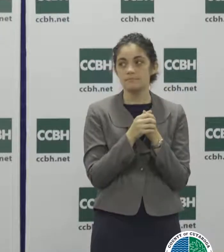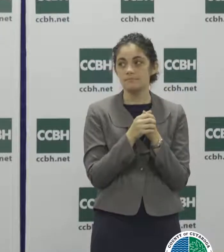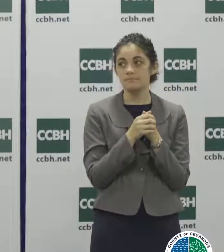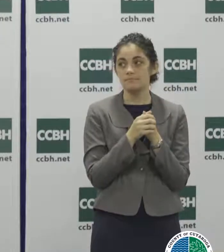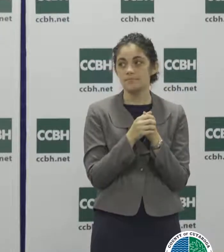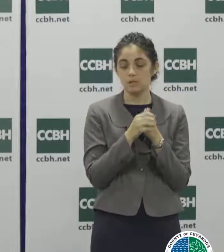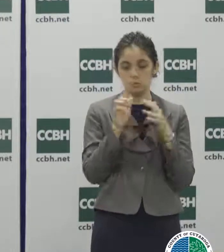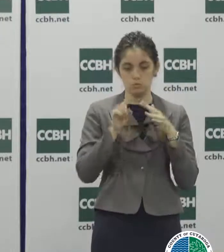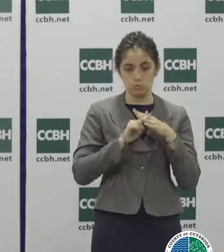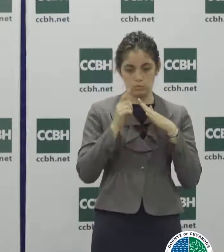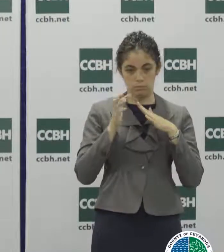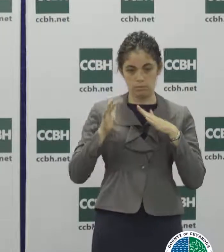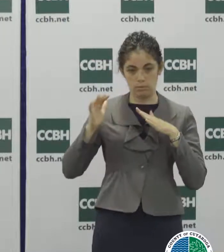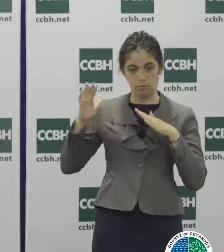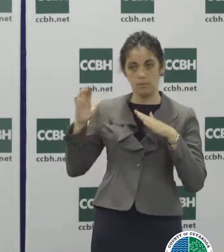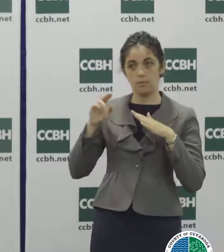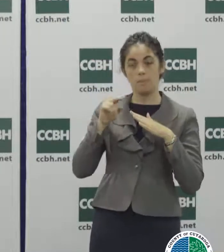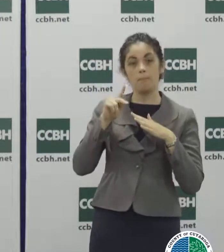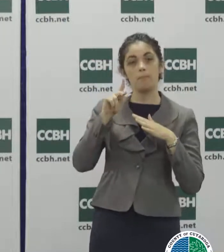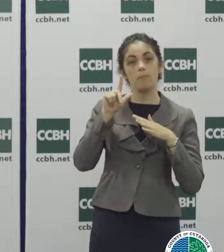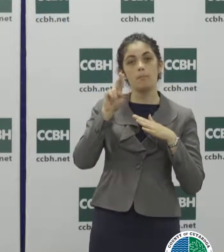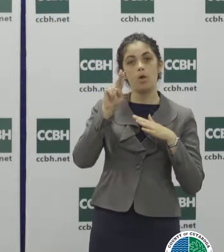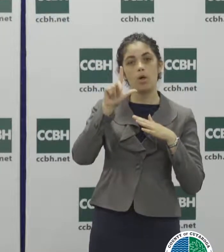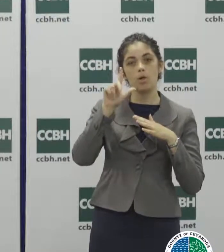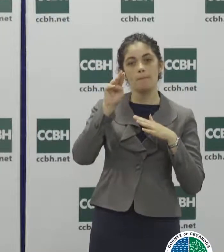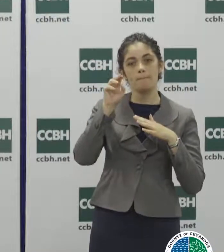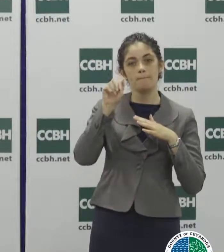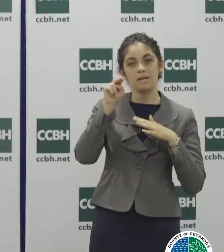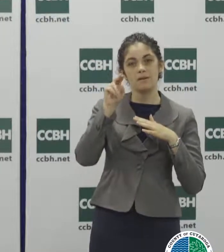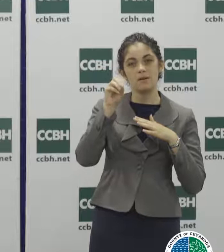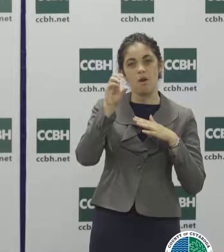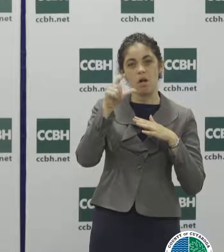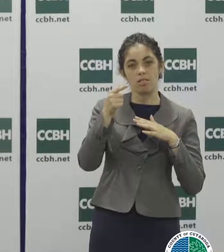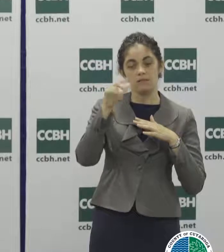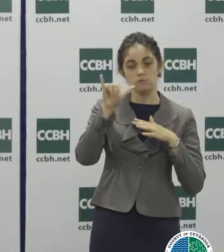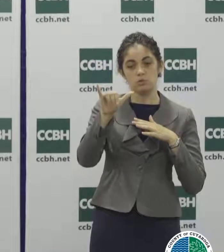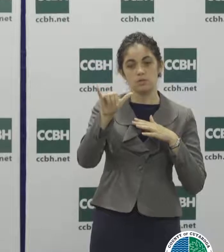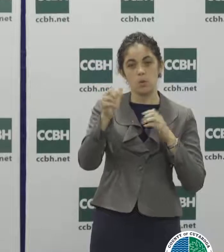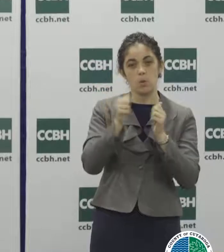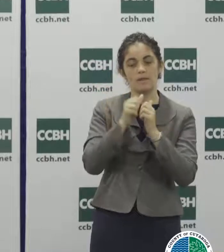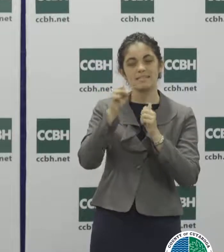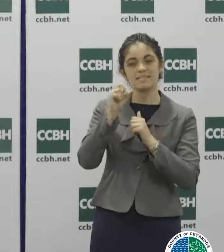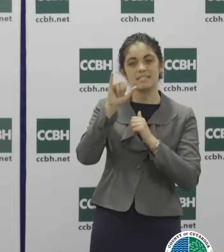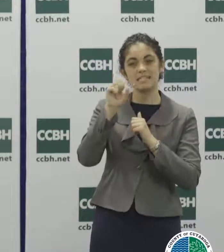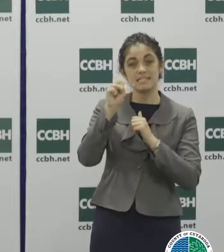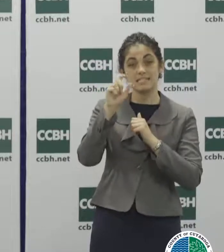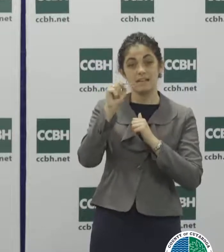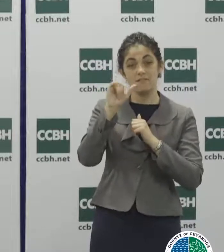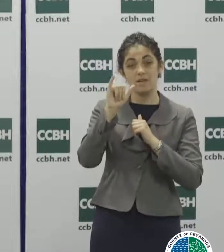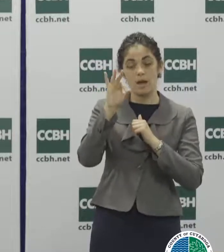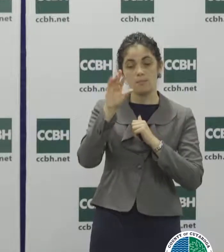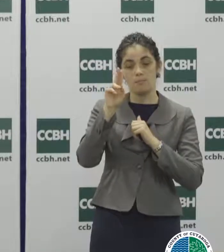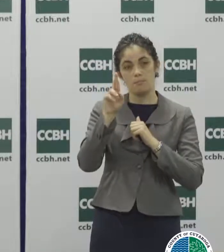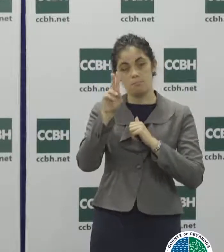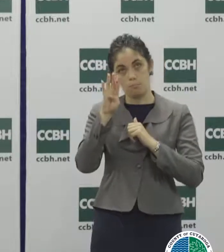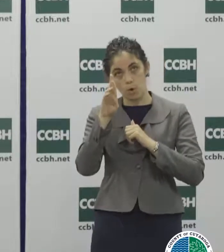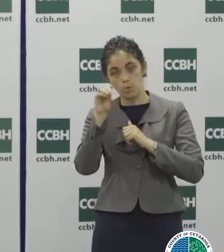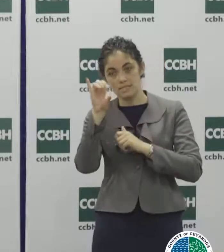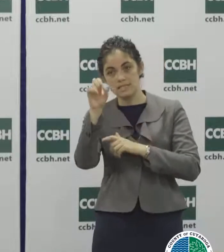course began in the roots of pulmonology many years ago. She talked about her cystic fibrosis work with us. And I just wanted to thank you,